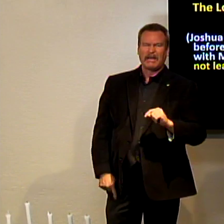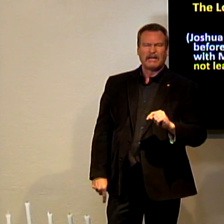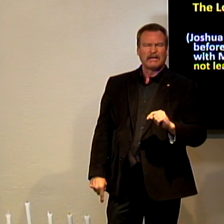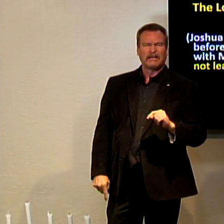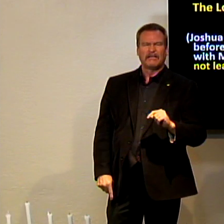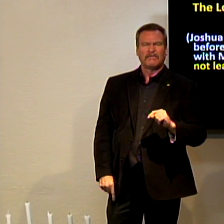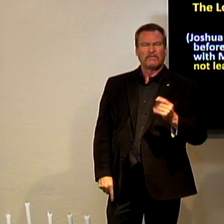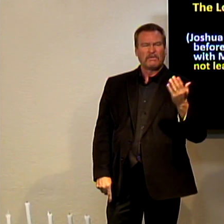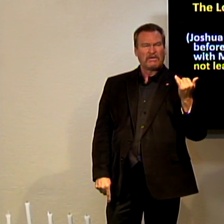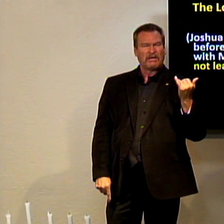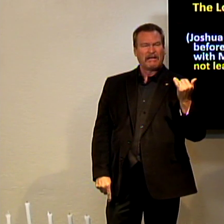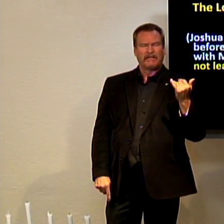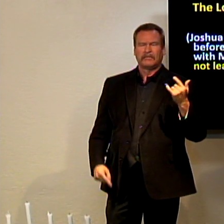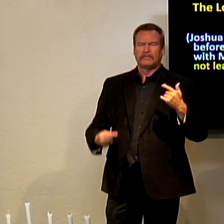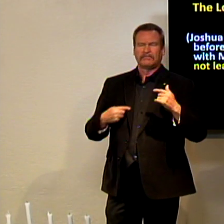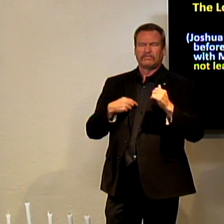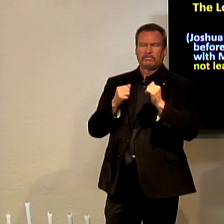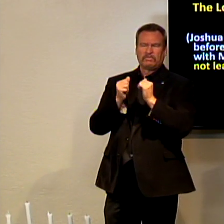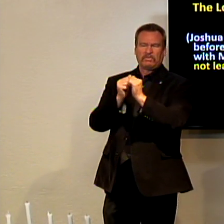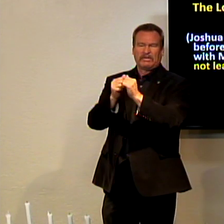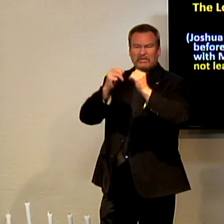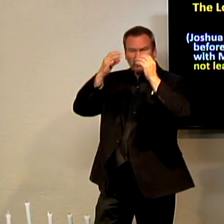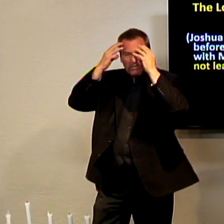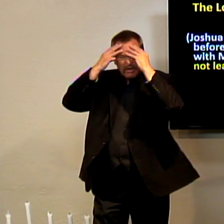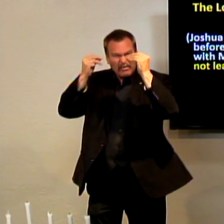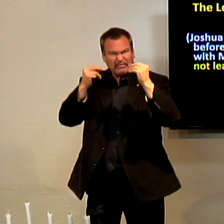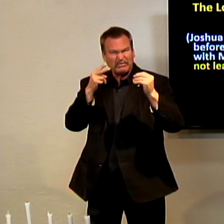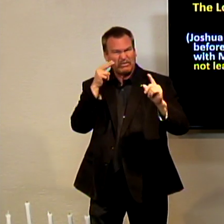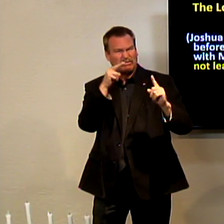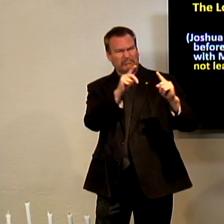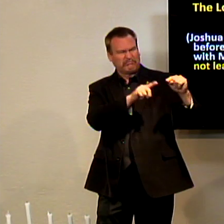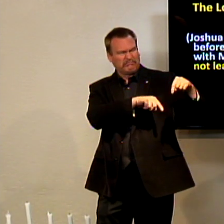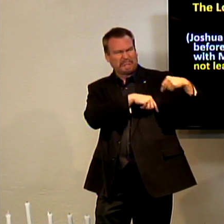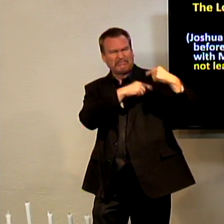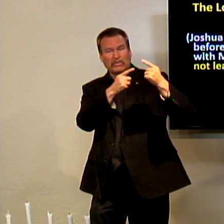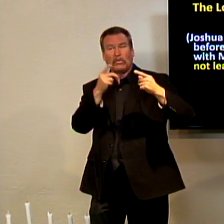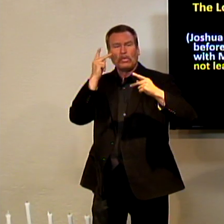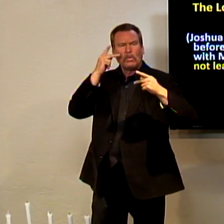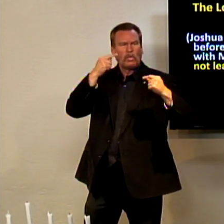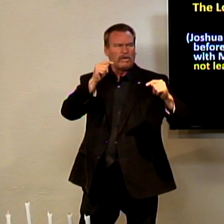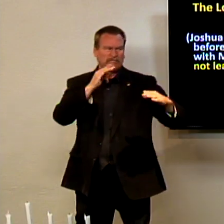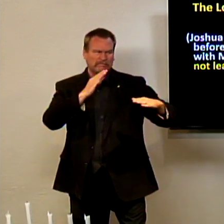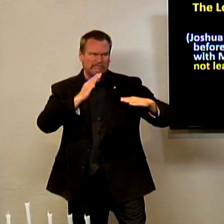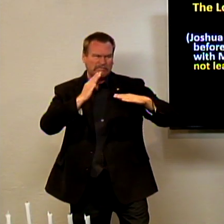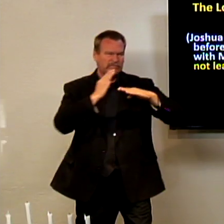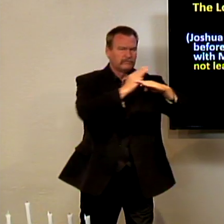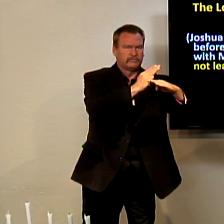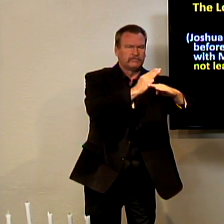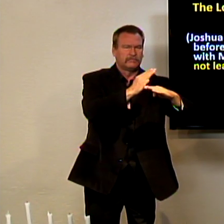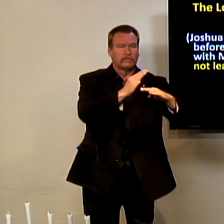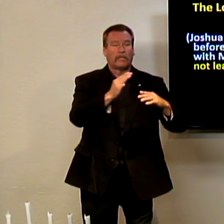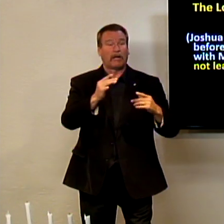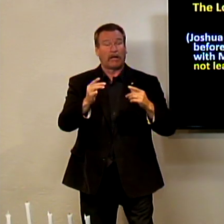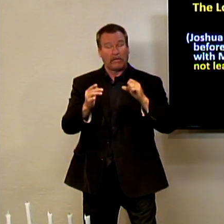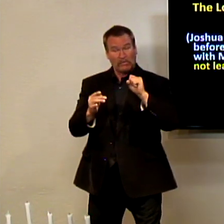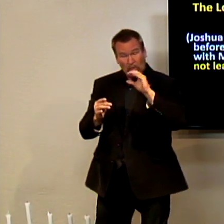He was saying, no man will be able to prevent you from taking this land which I have given to you, which I have promised to you.